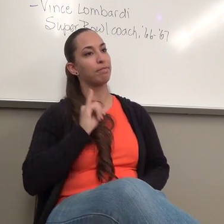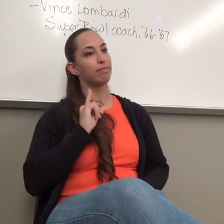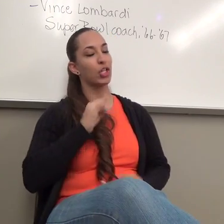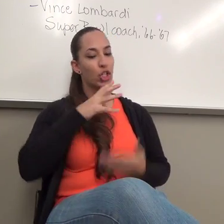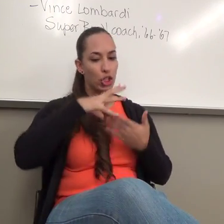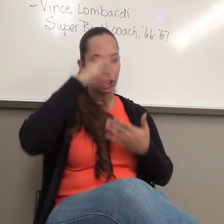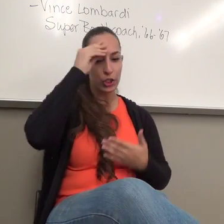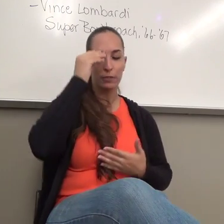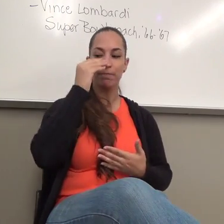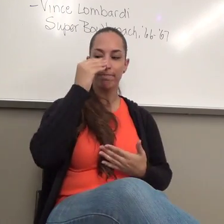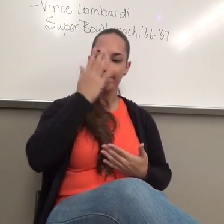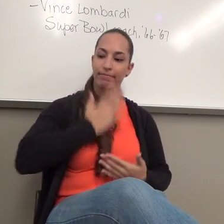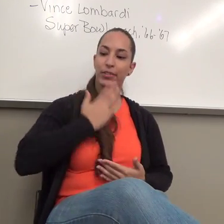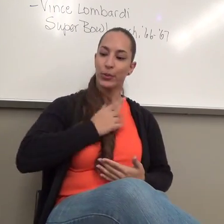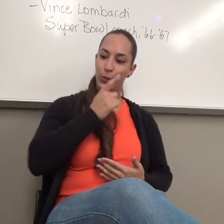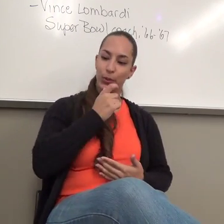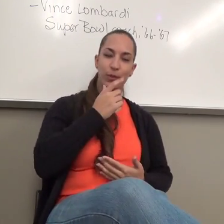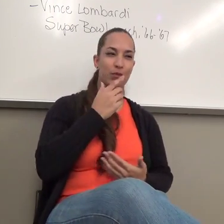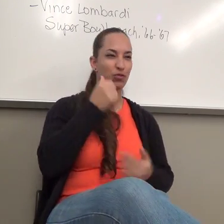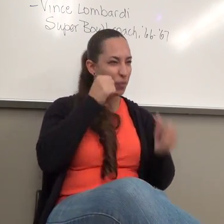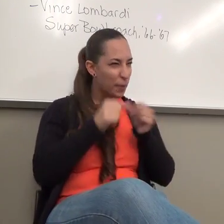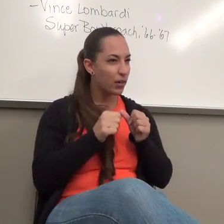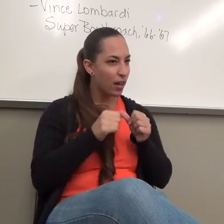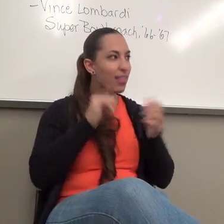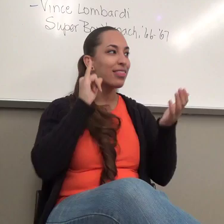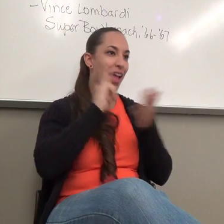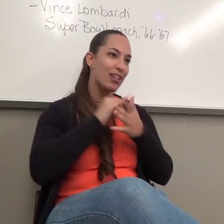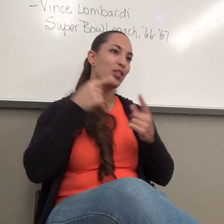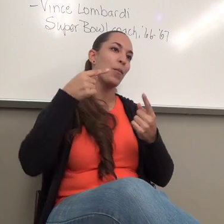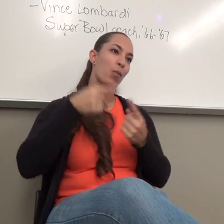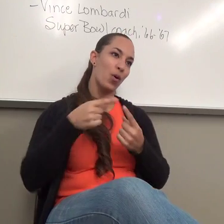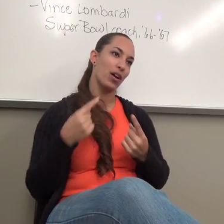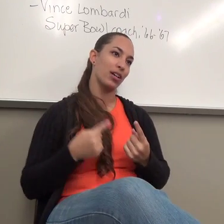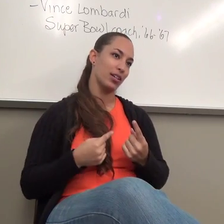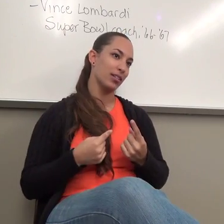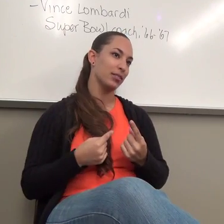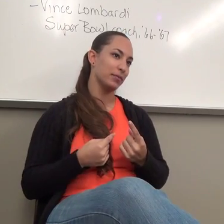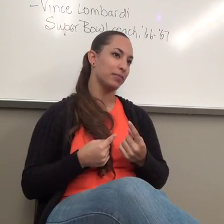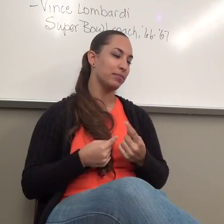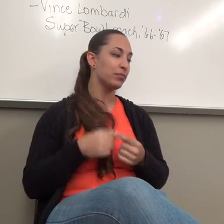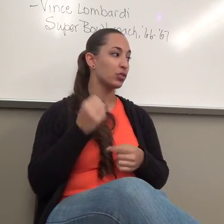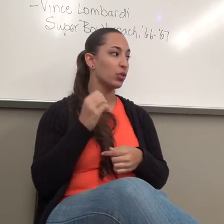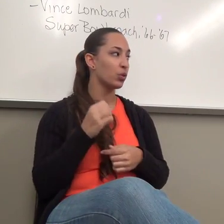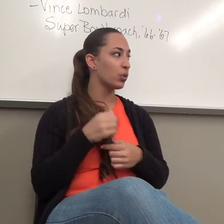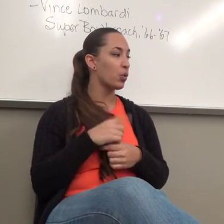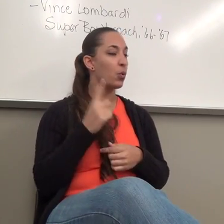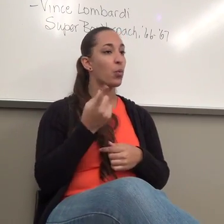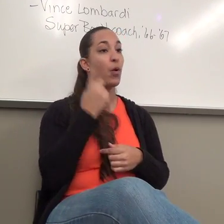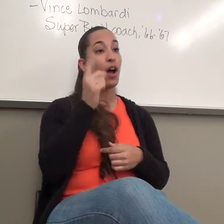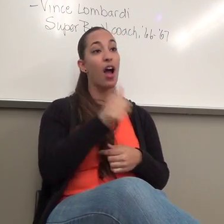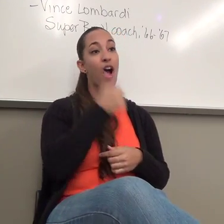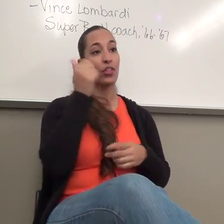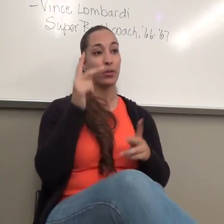is. Remember that? Okay. One other person, so when I go to